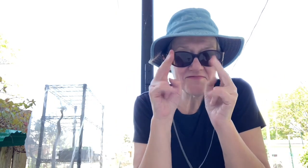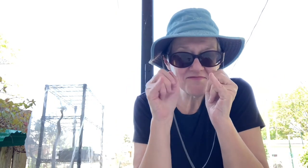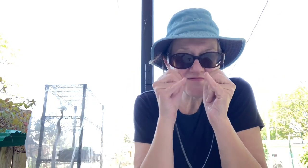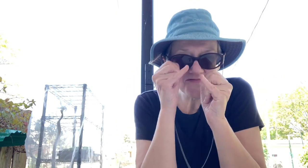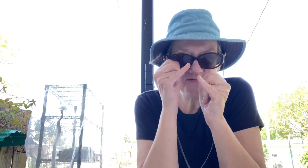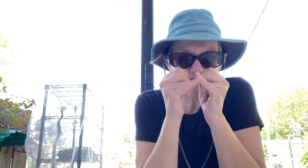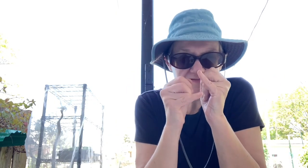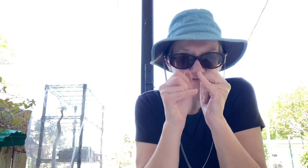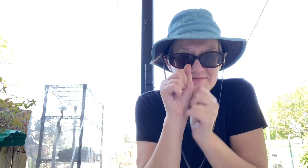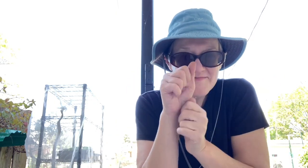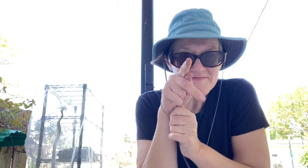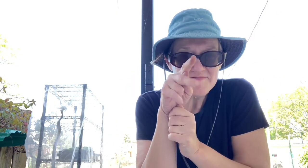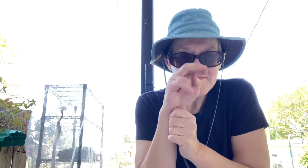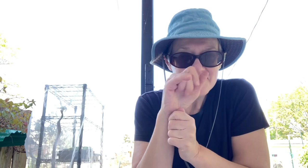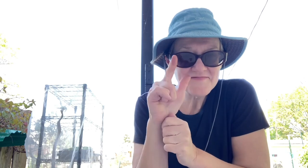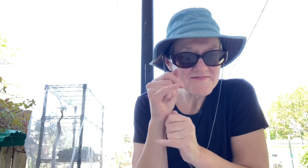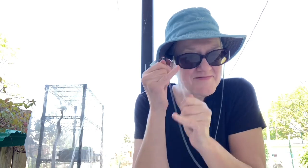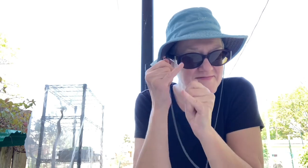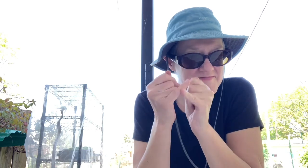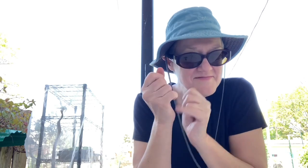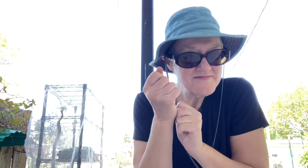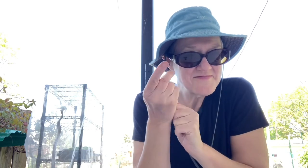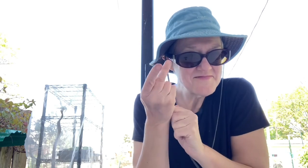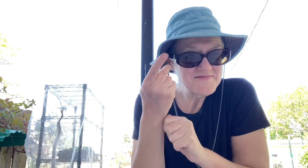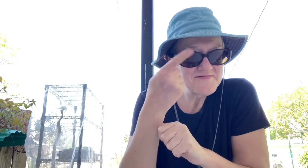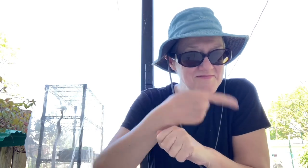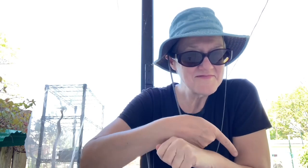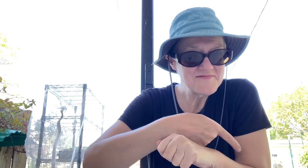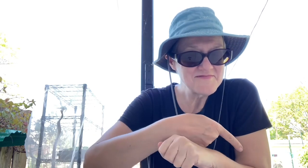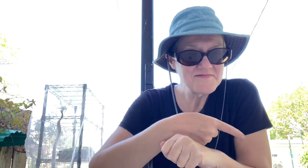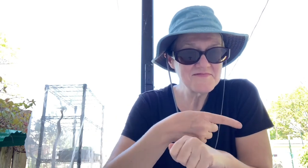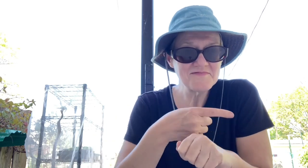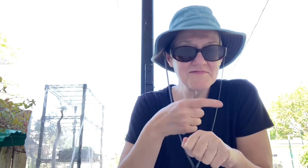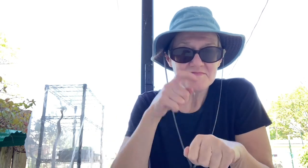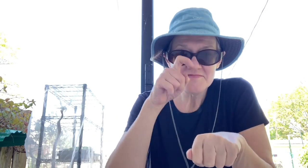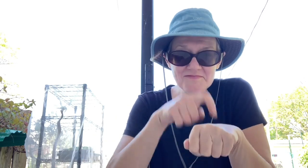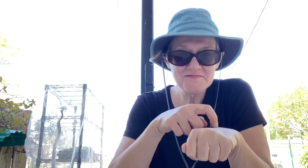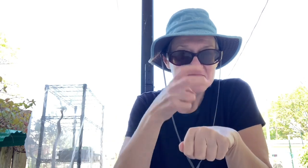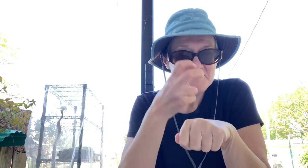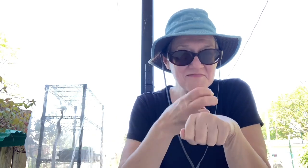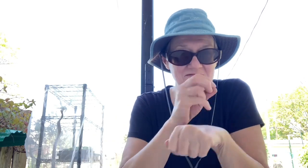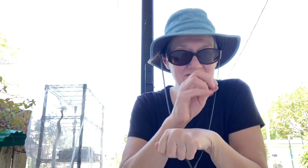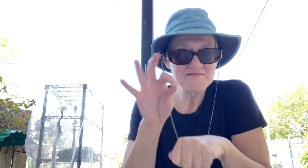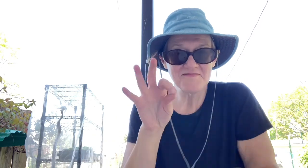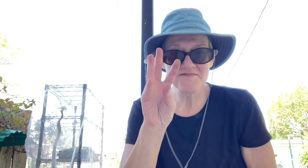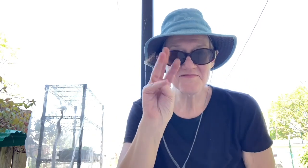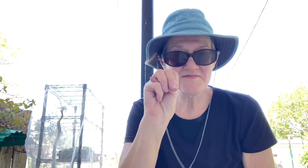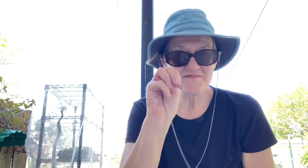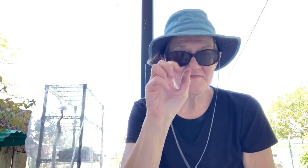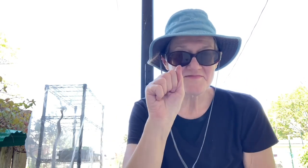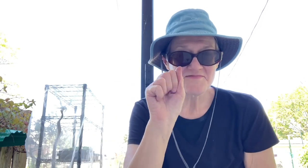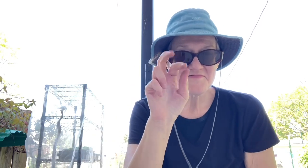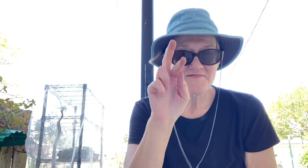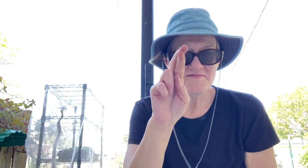It's the very tail end of April. Only a few days are left and it's time to harden off